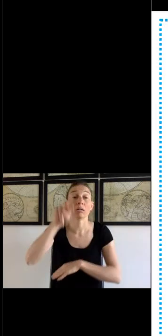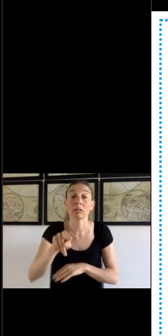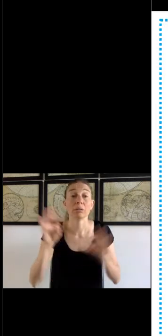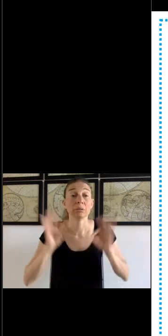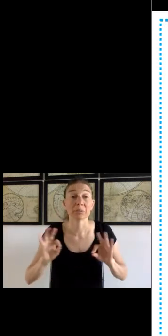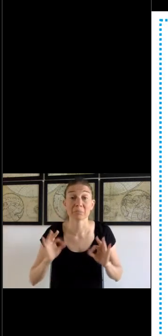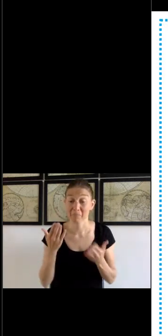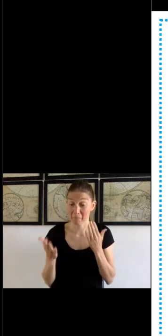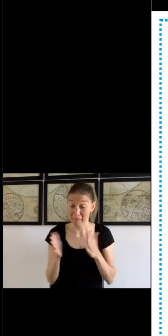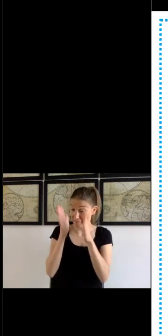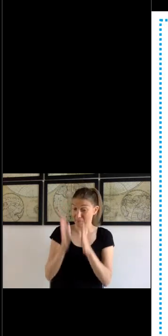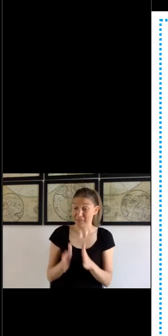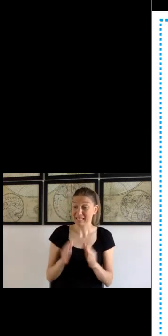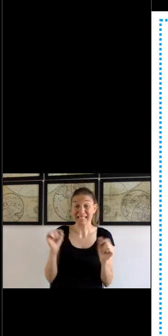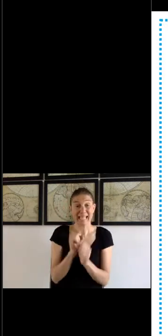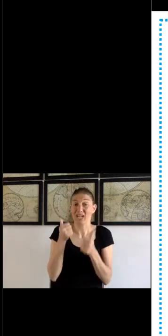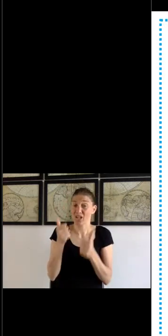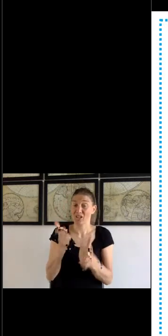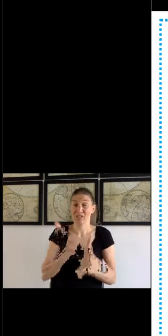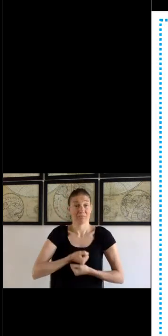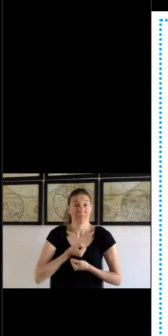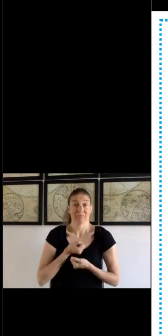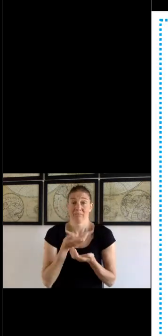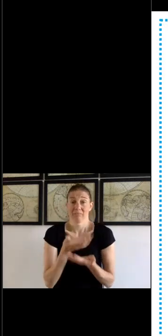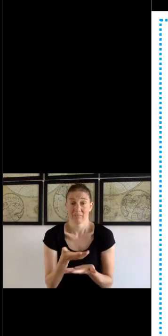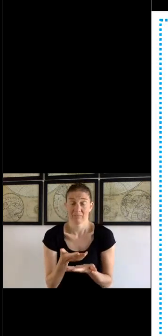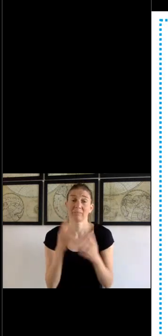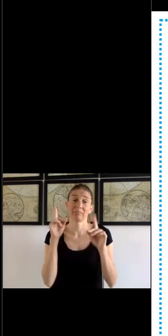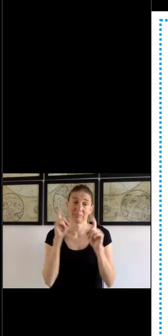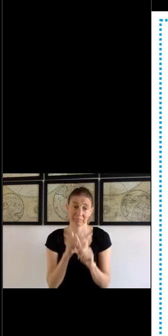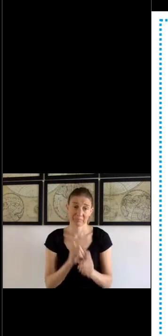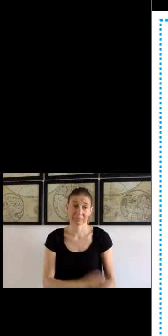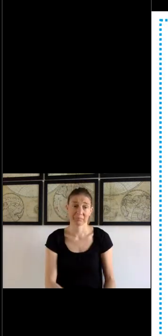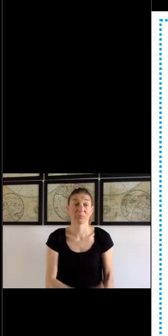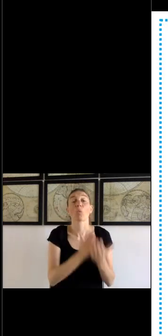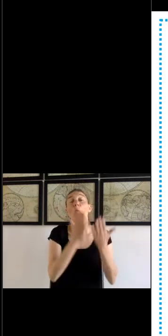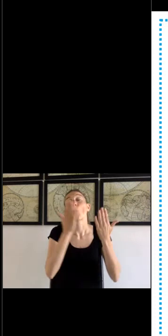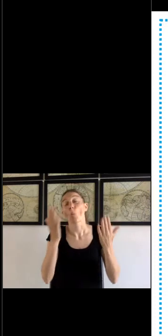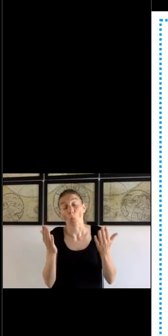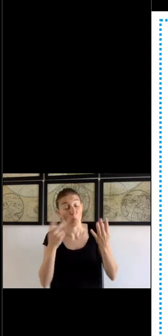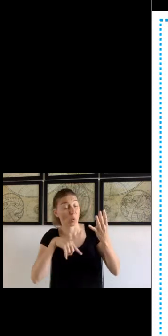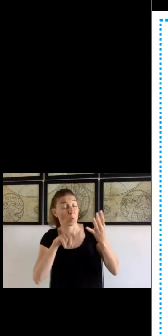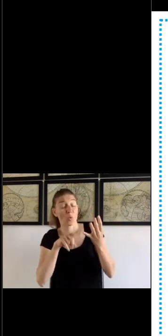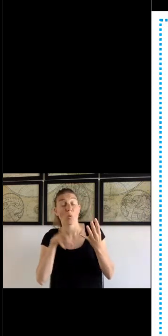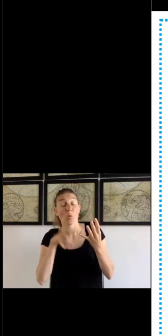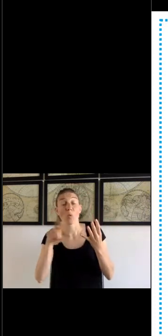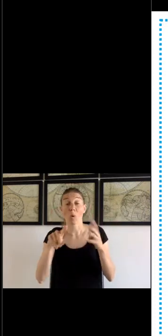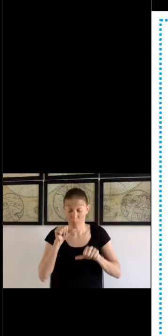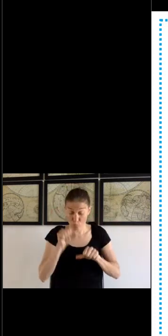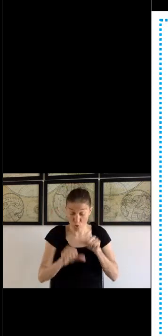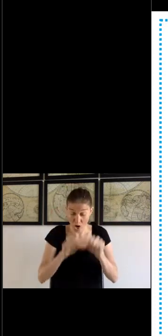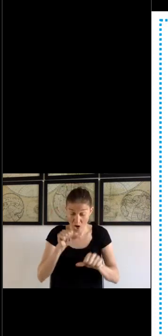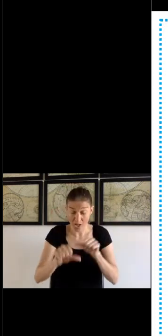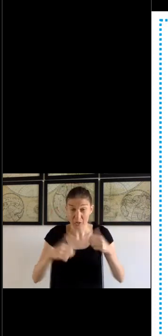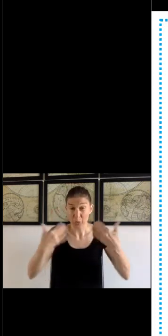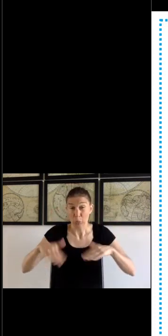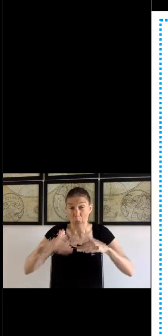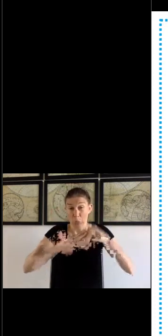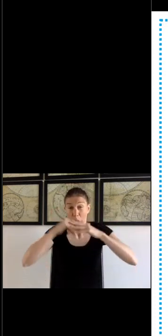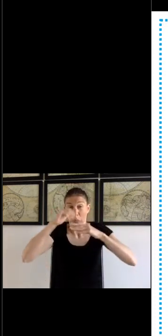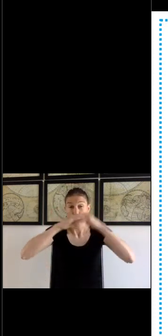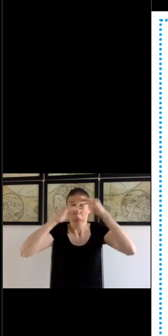easily. And sometimes we have overcomplicated process because, for example, I can give an example from Belgium. If